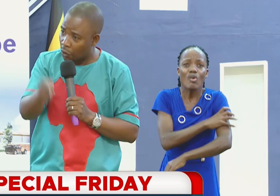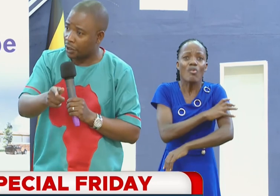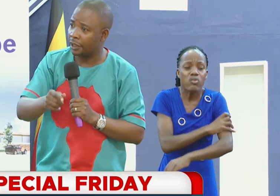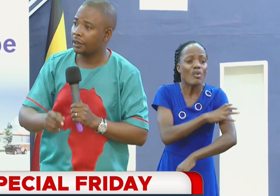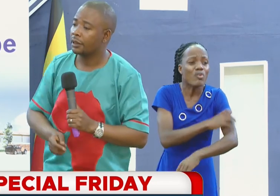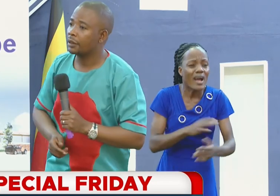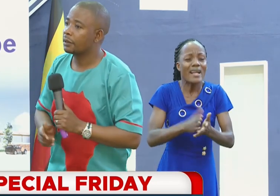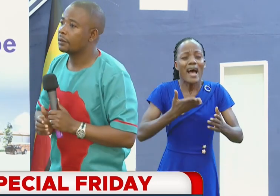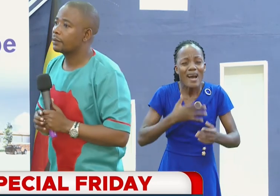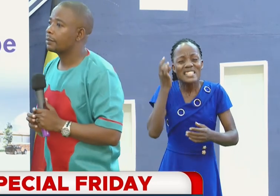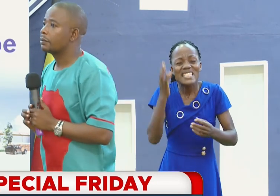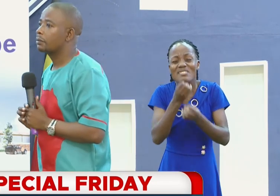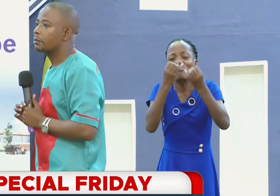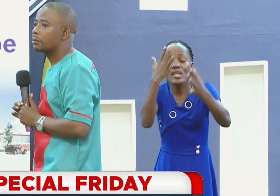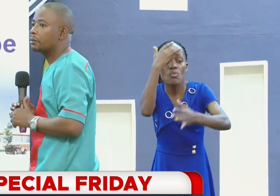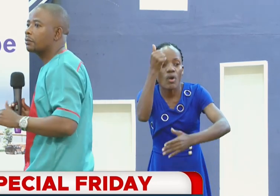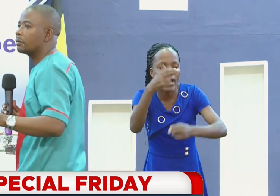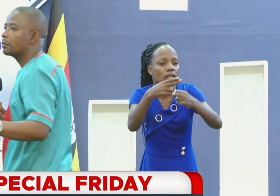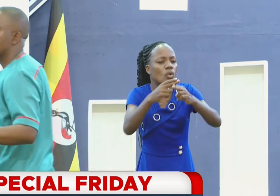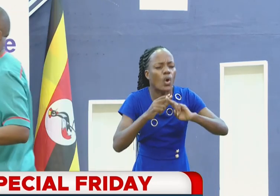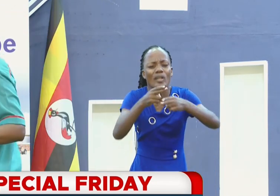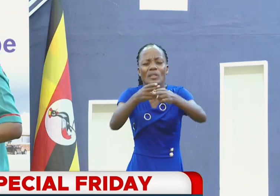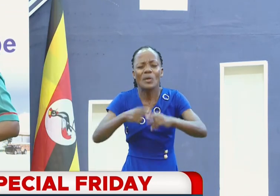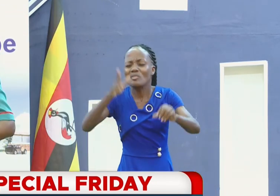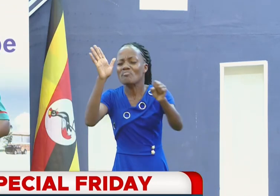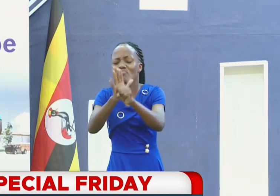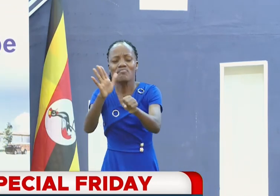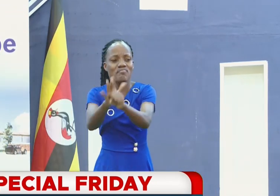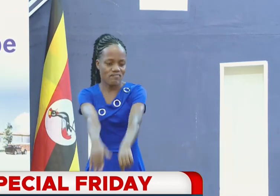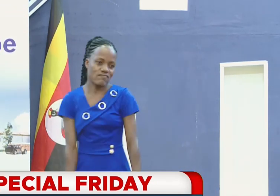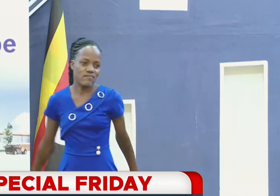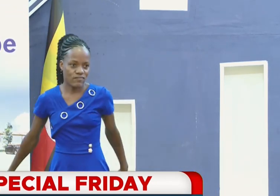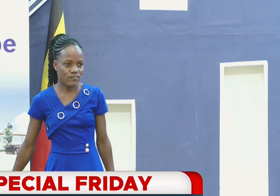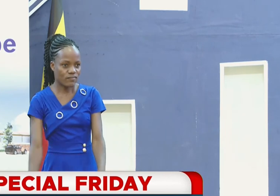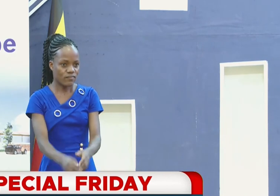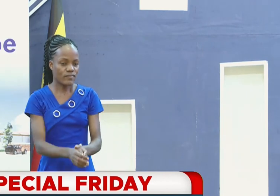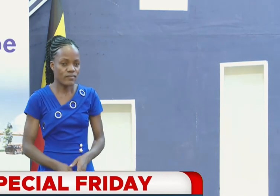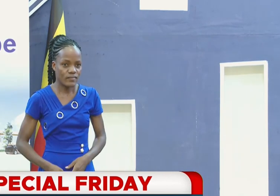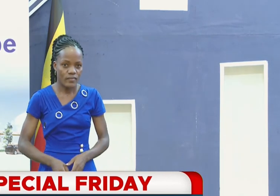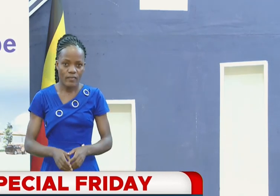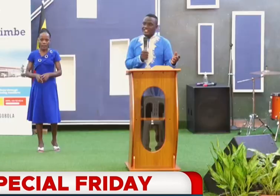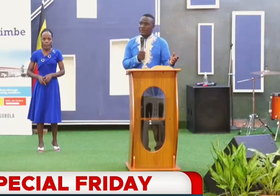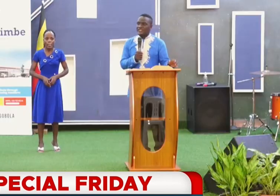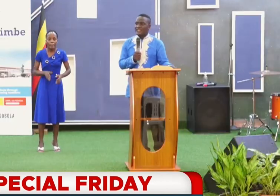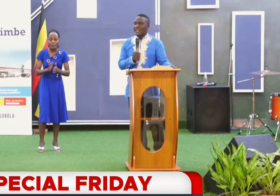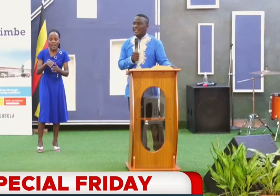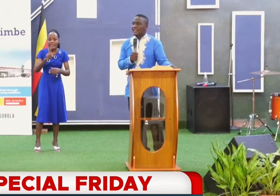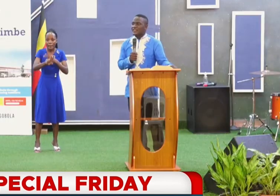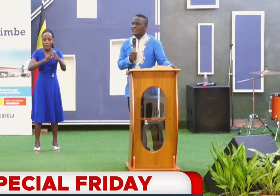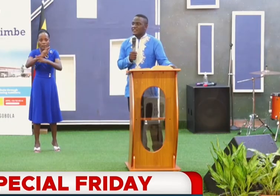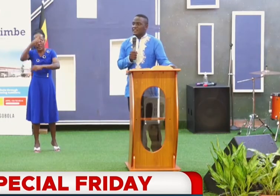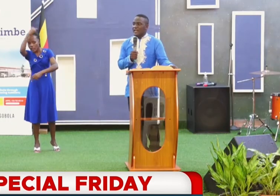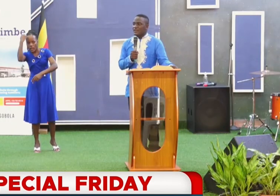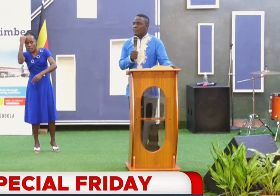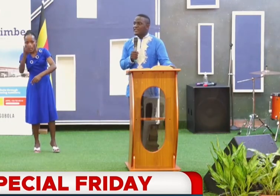brethren. Brethren are sick, are very ill because of loan. Elisha was